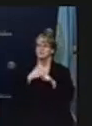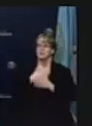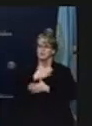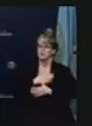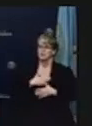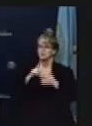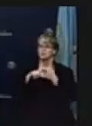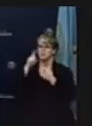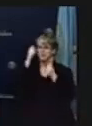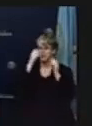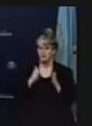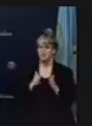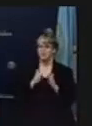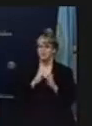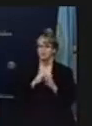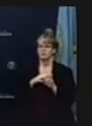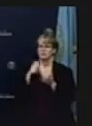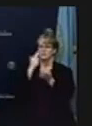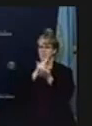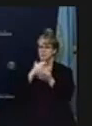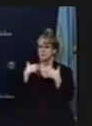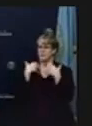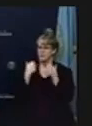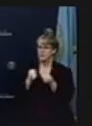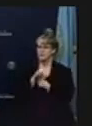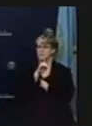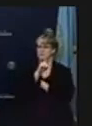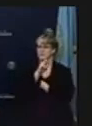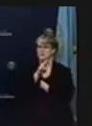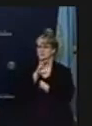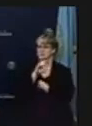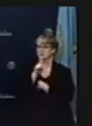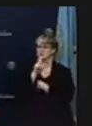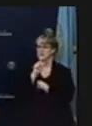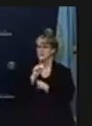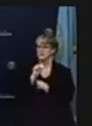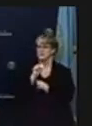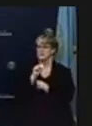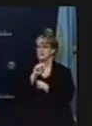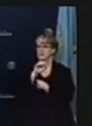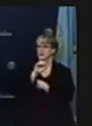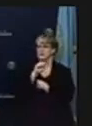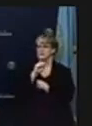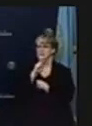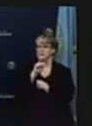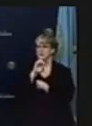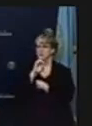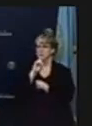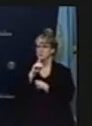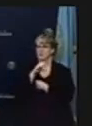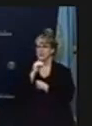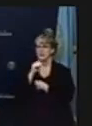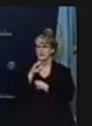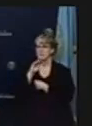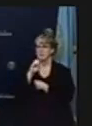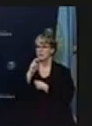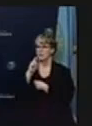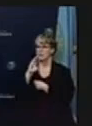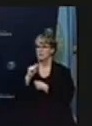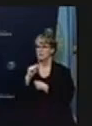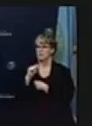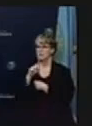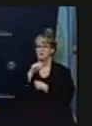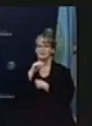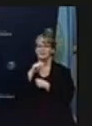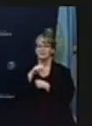secretary, Dr. Clayton, Sanford, and Monument. I agree, there is no state like us out there